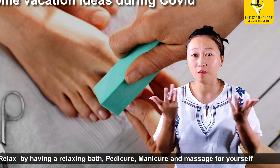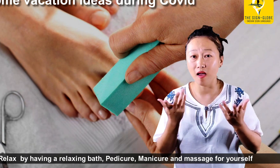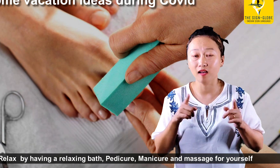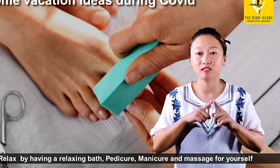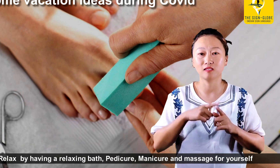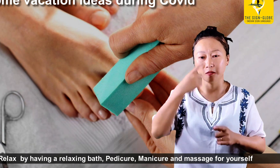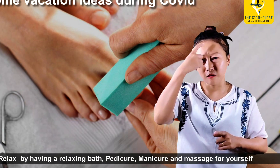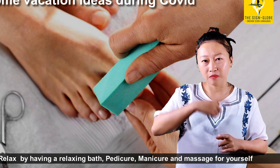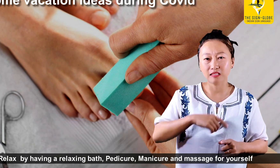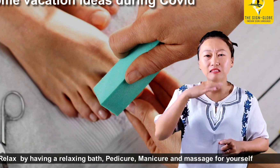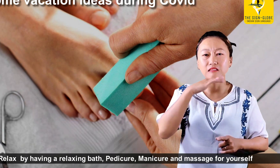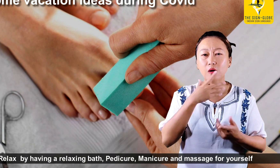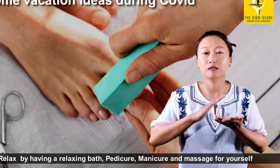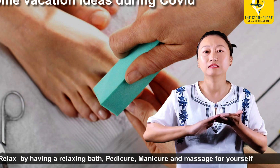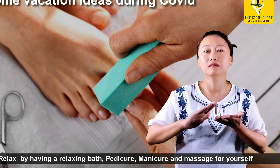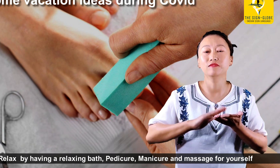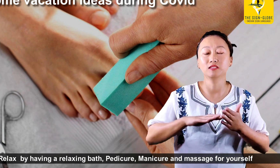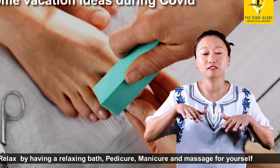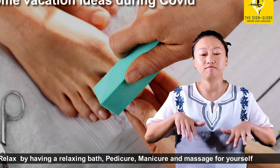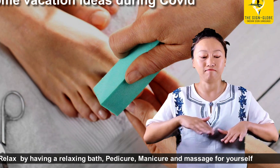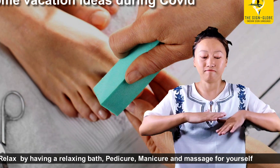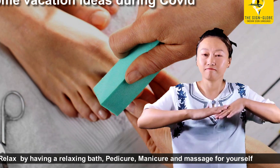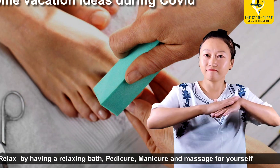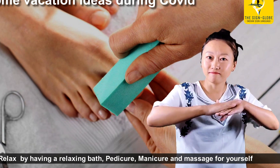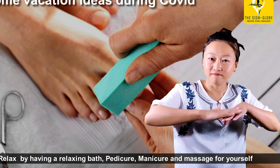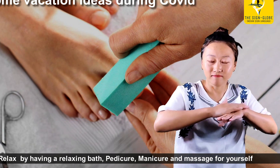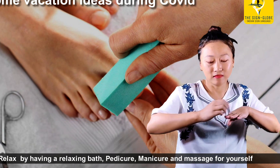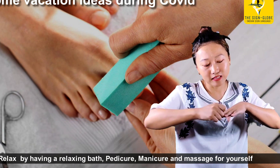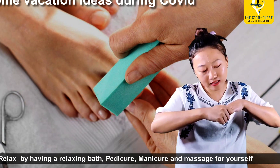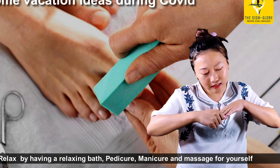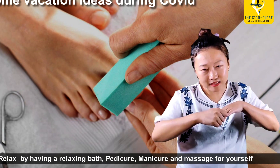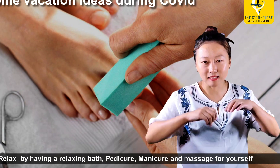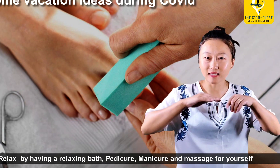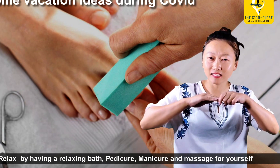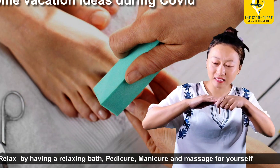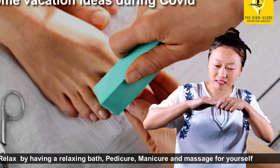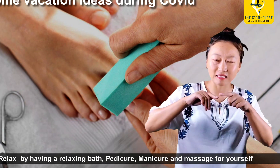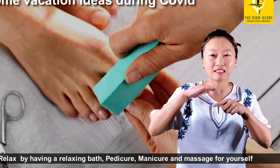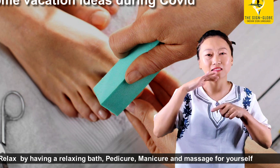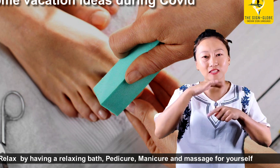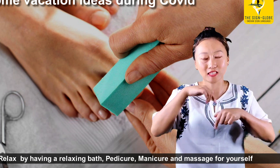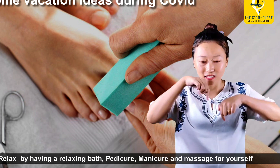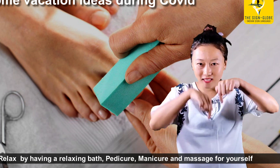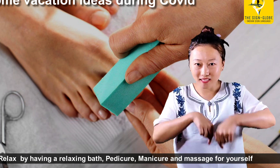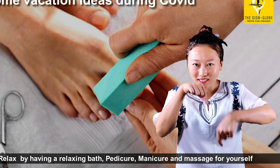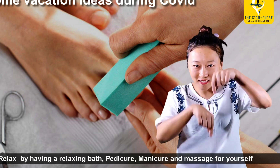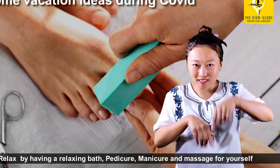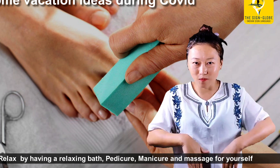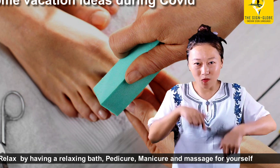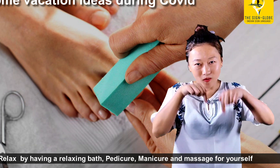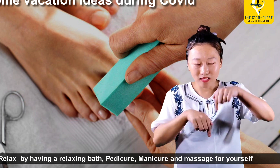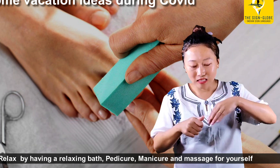Relax by having a relaxing bath, pedicure, manicure, and massage for yourself.